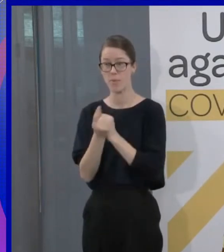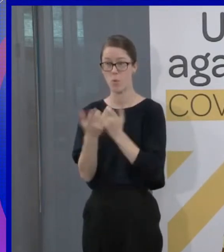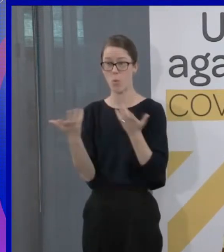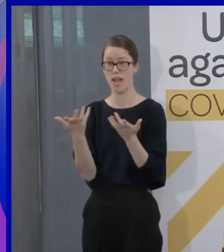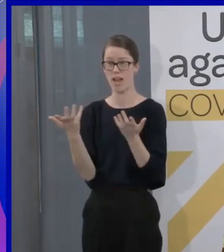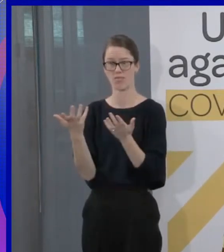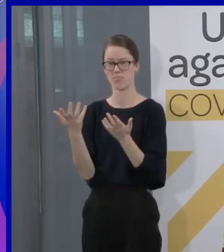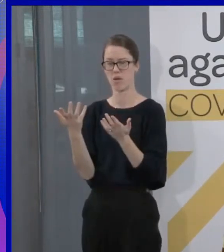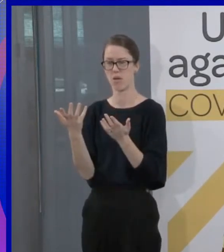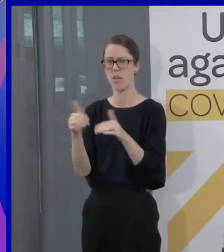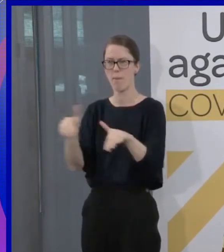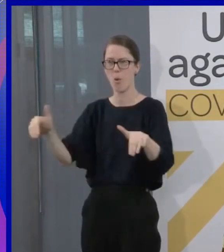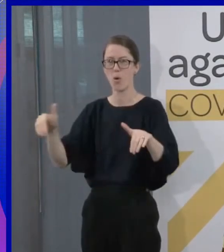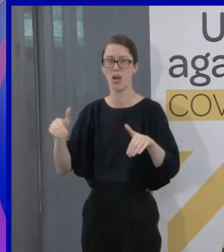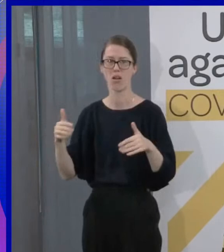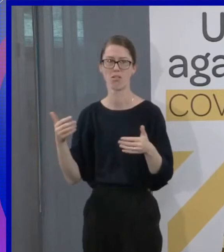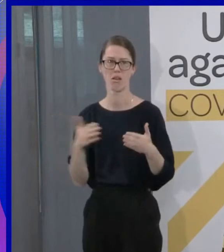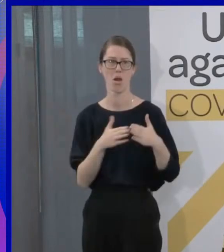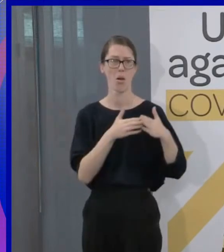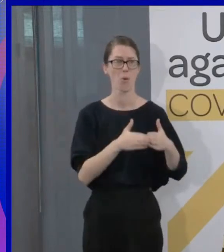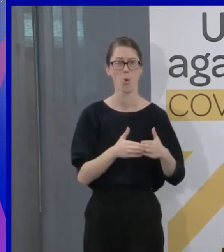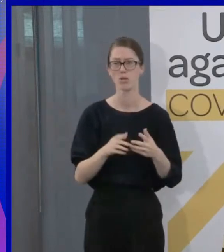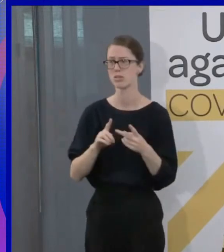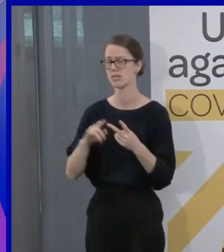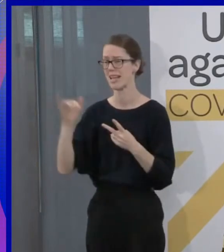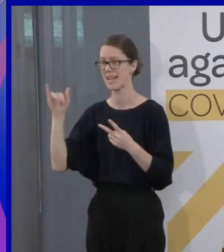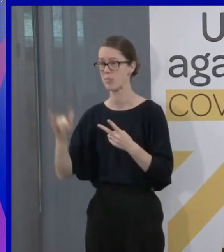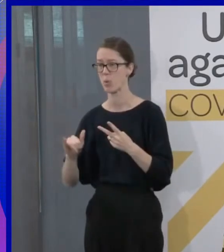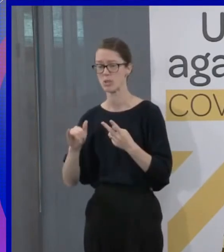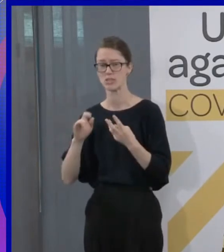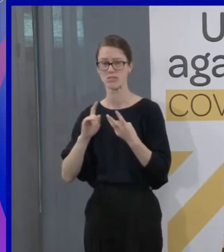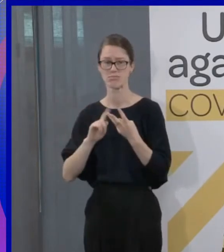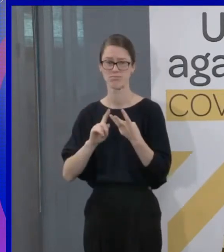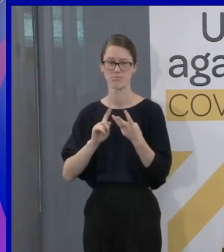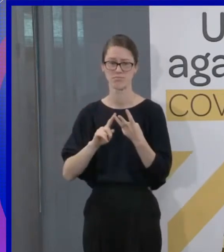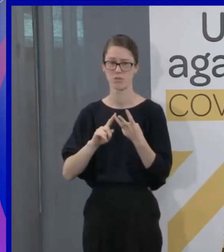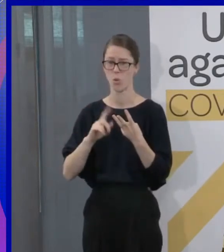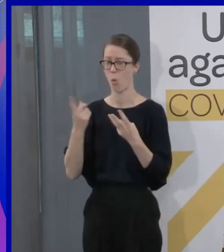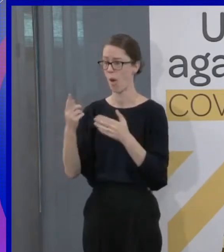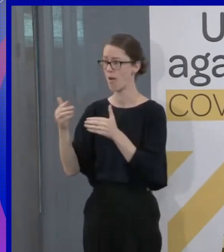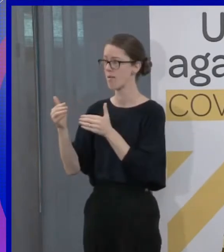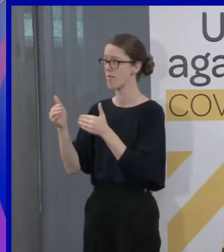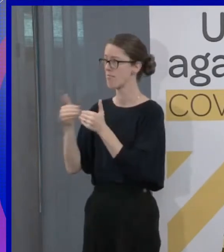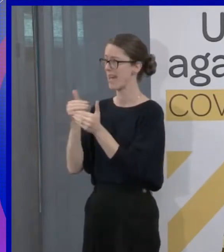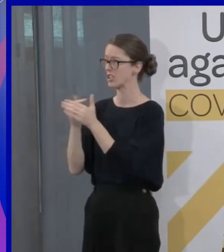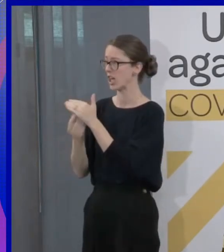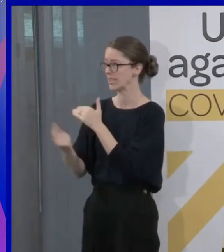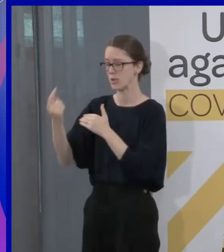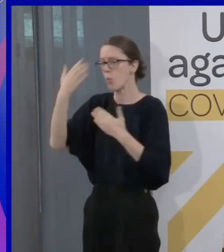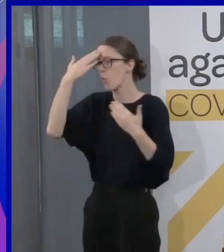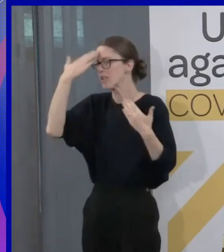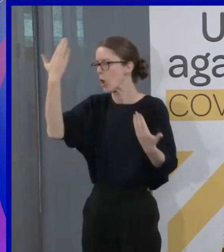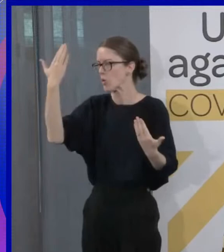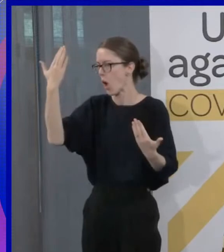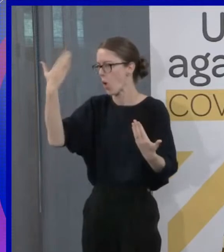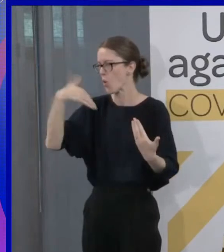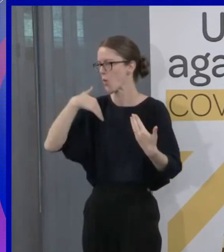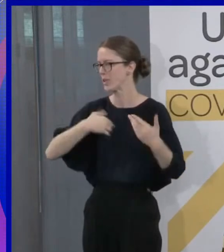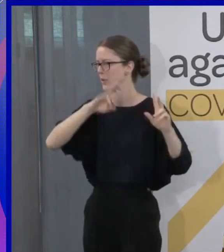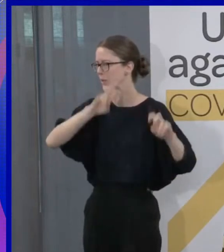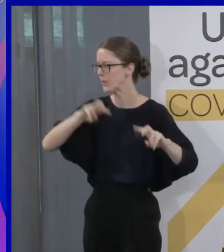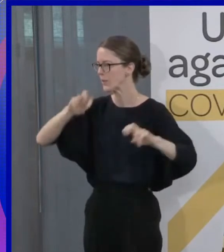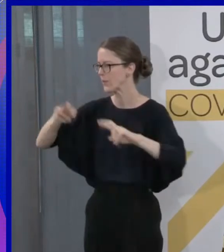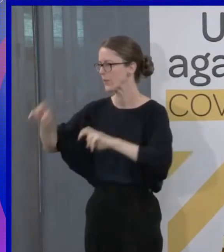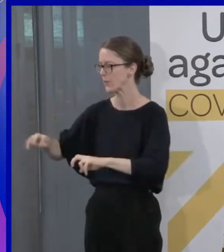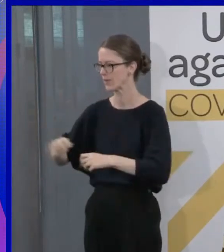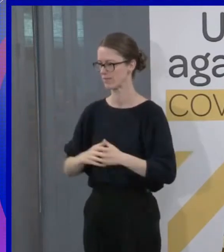somewhere at the border, which could be at a port, it could be at an airport, or it could be at one of our managed isolation facilities. That's what we want to find out. And Yes, some